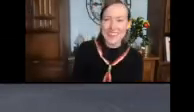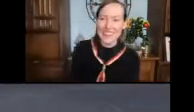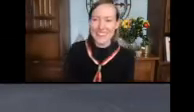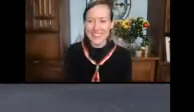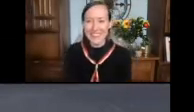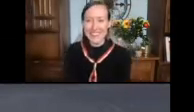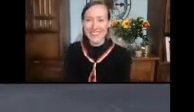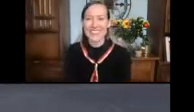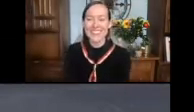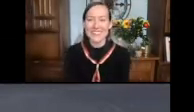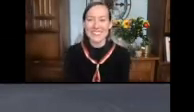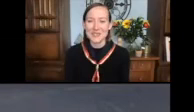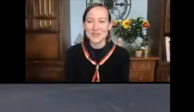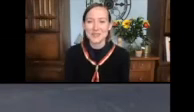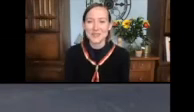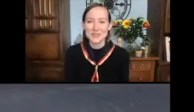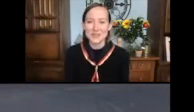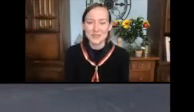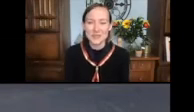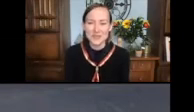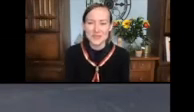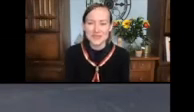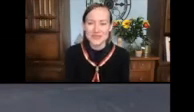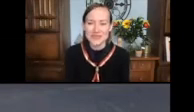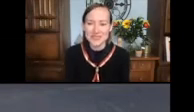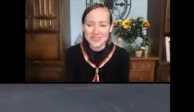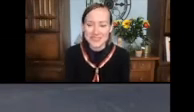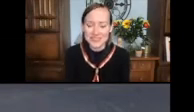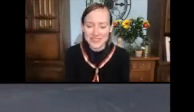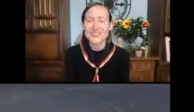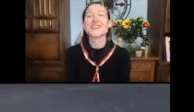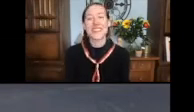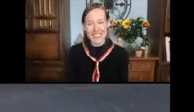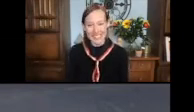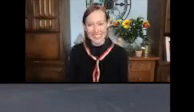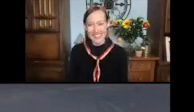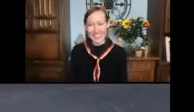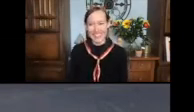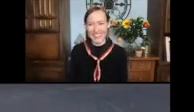and then Vanny has said uncle as well. They've given us homework.